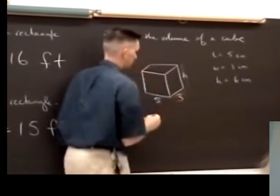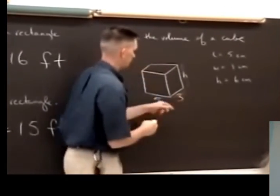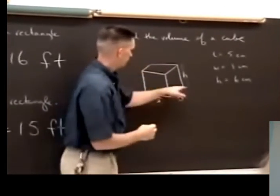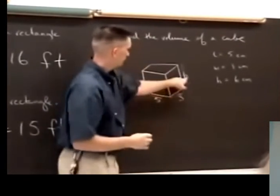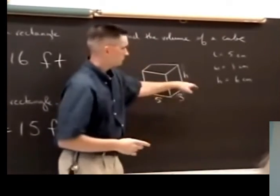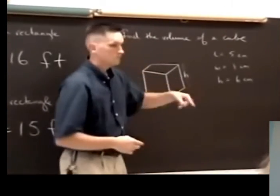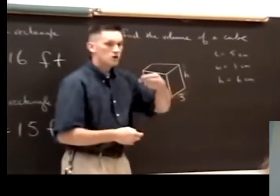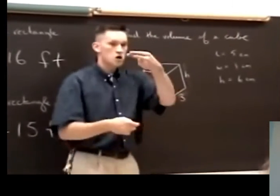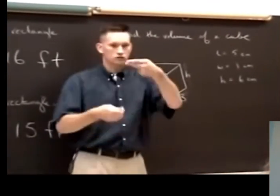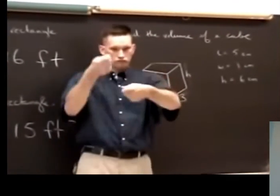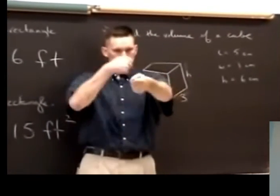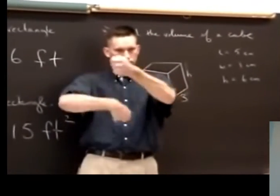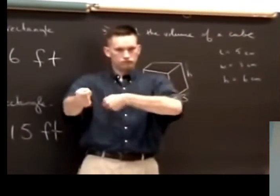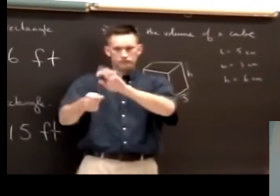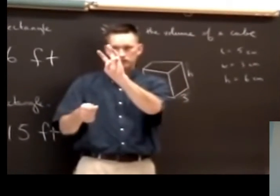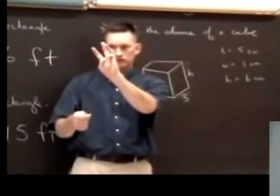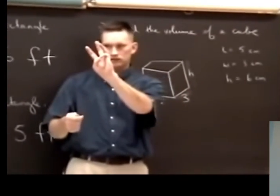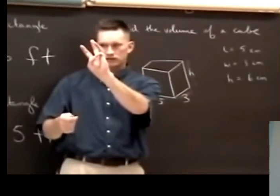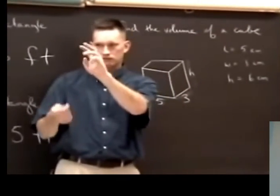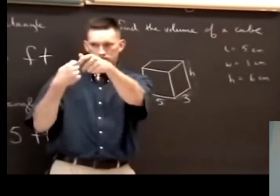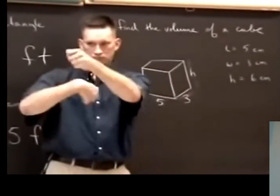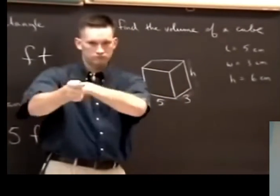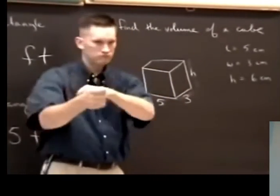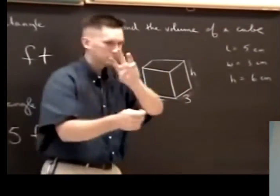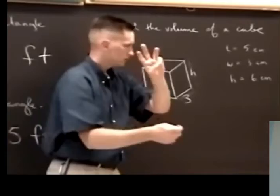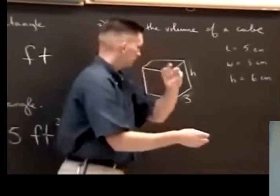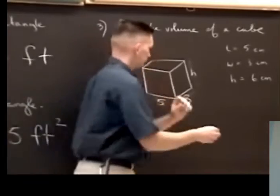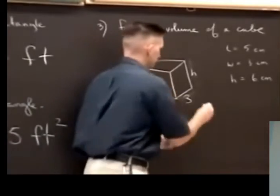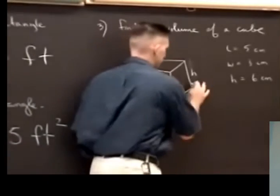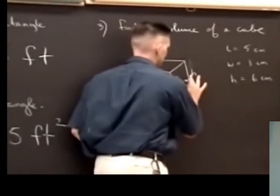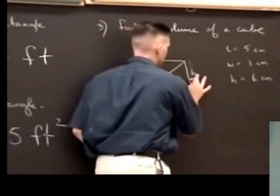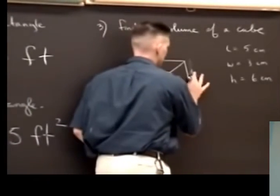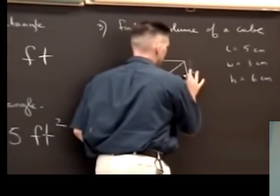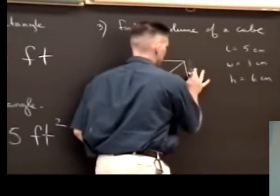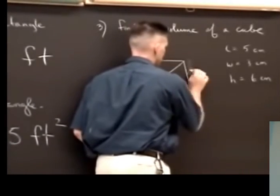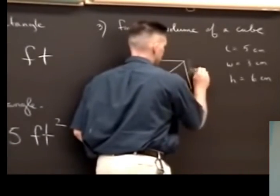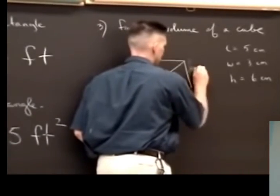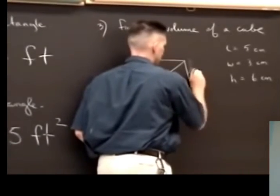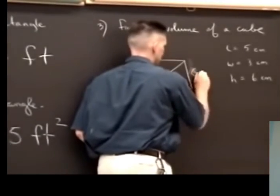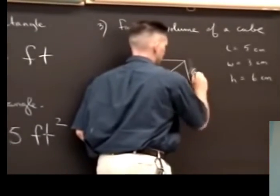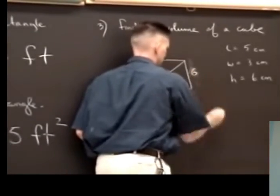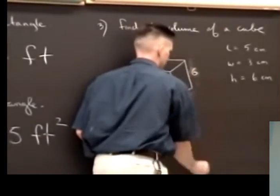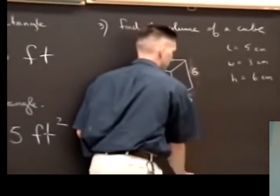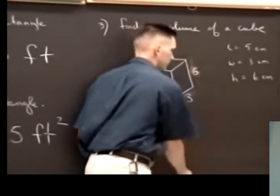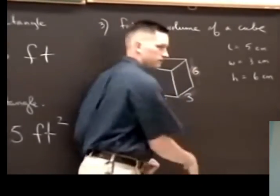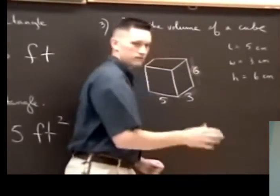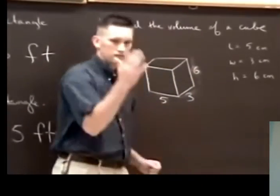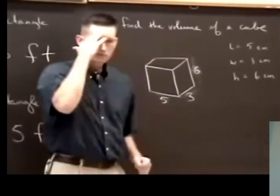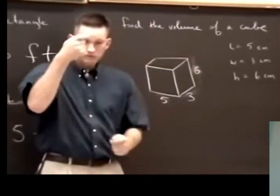for 3. And again, same thing for the height, we're going to switch out for 6.